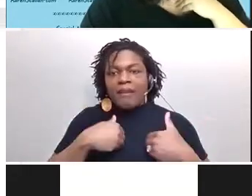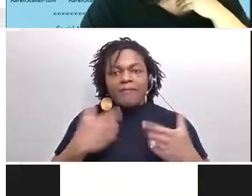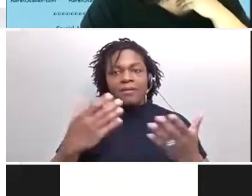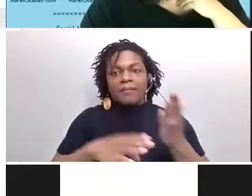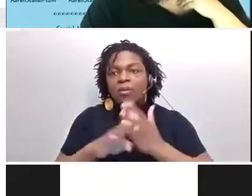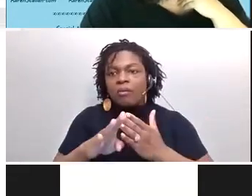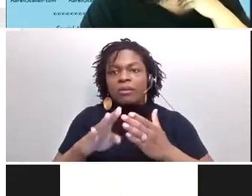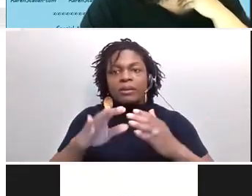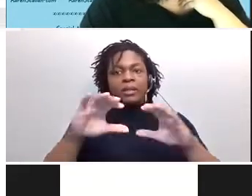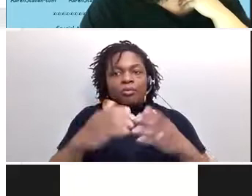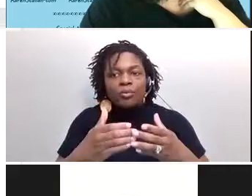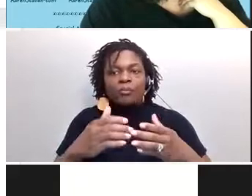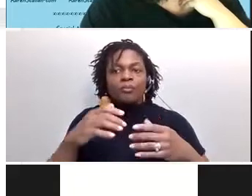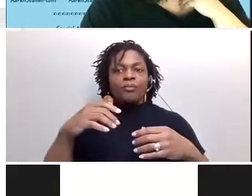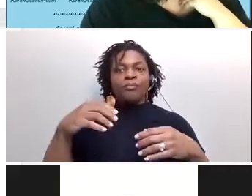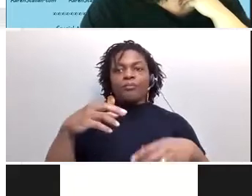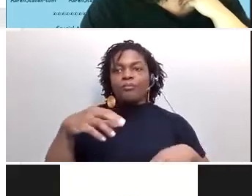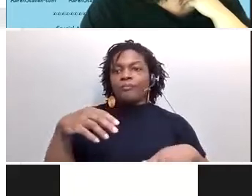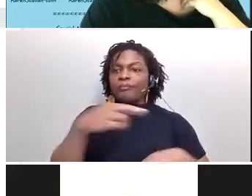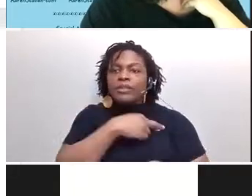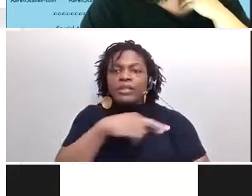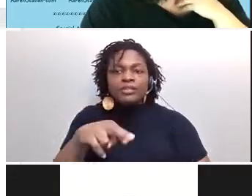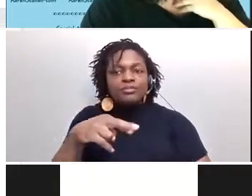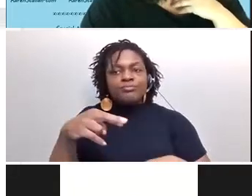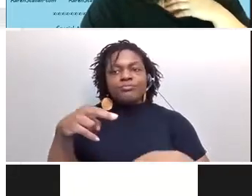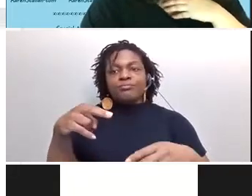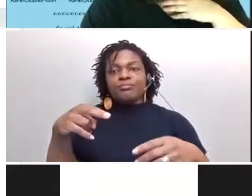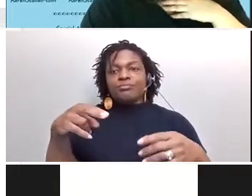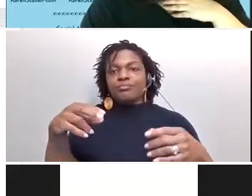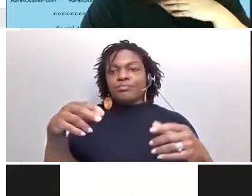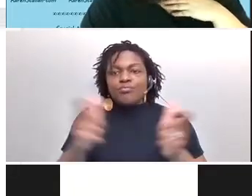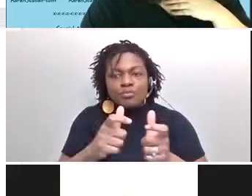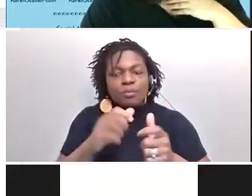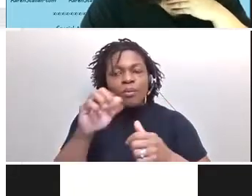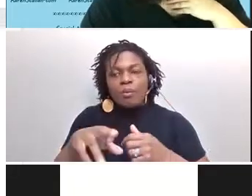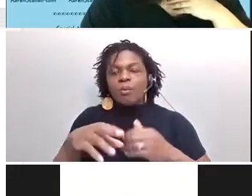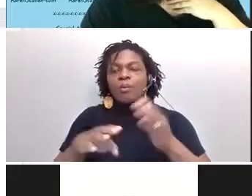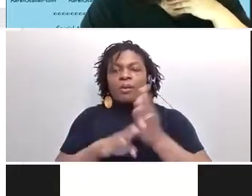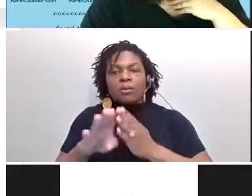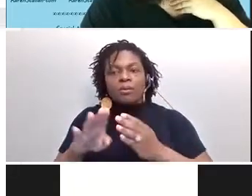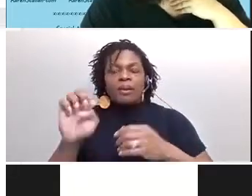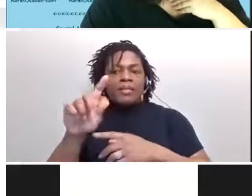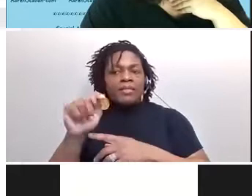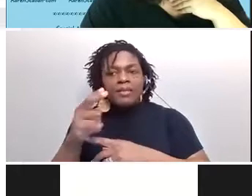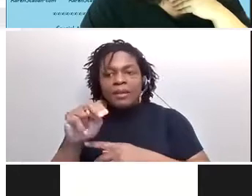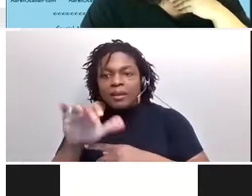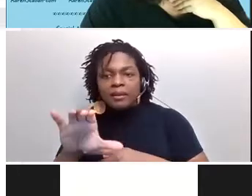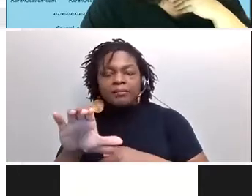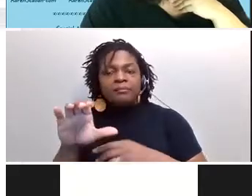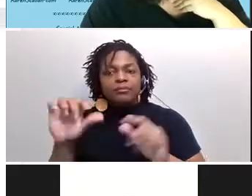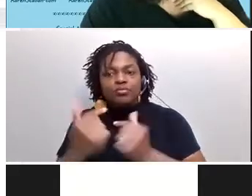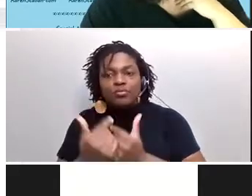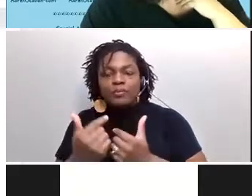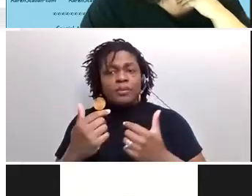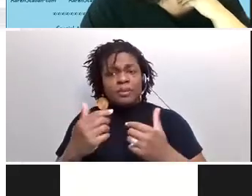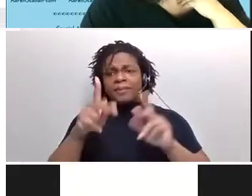minority religion, or a minority ethnic group, and get people who are